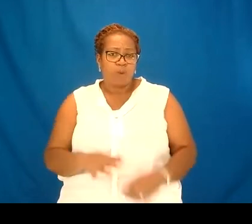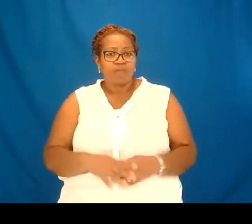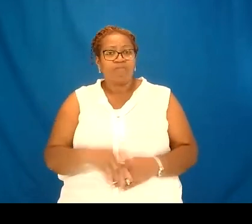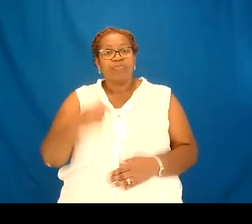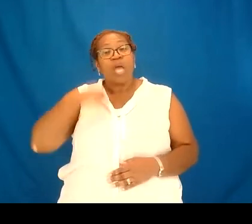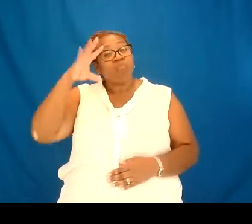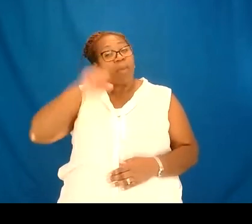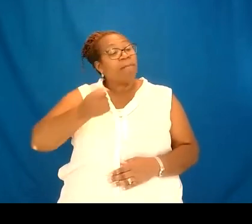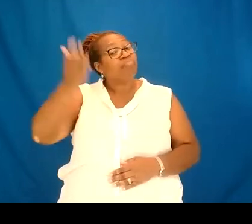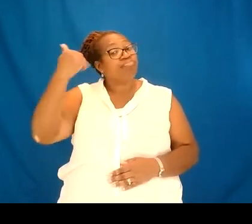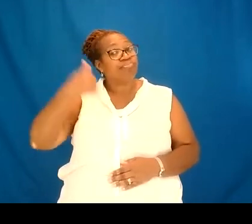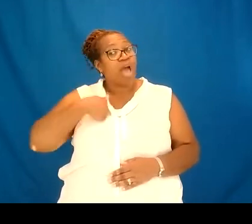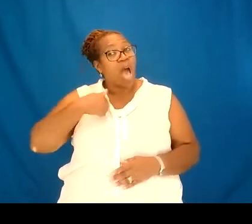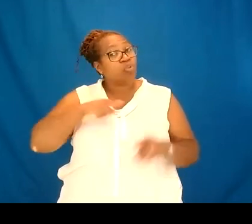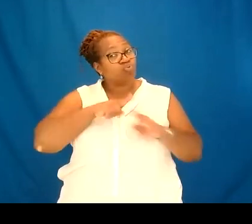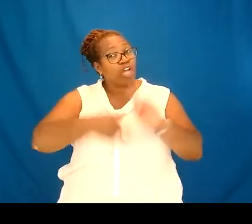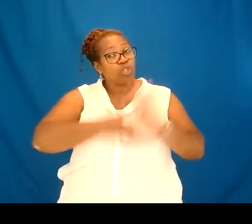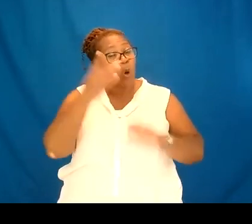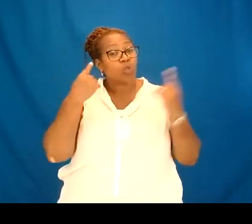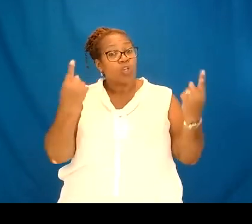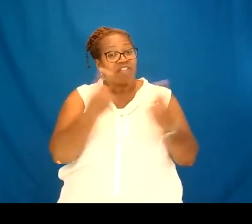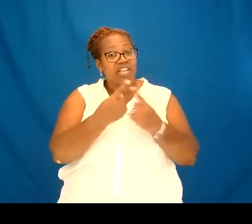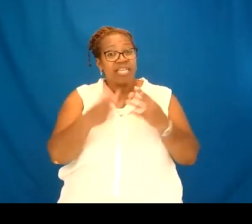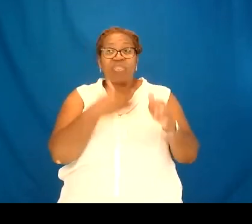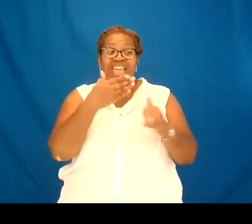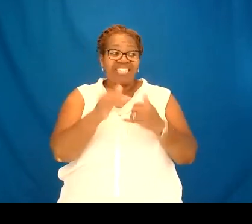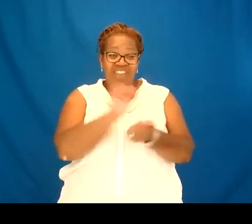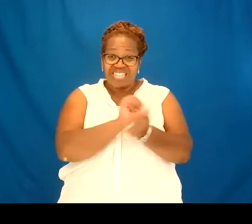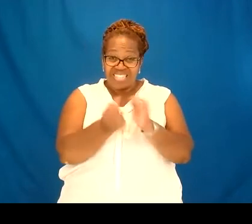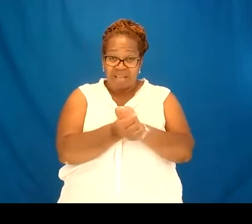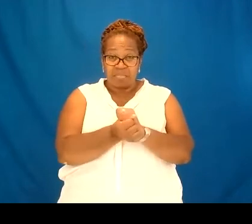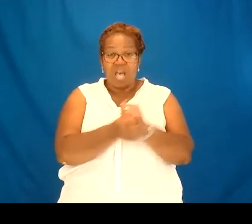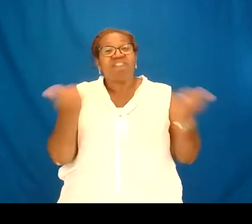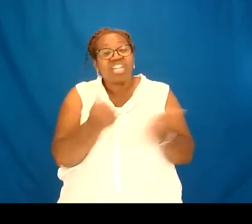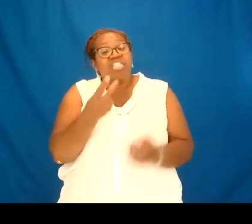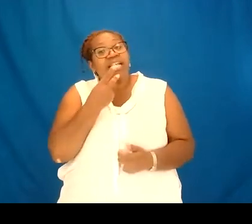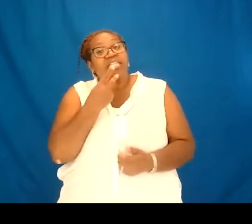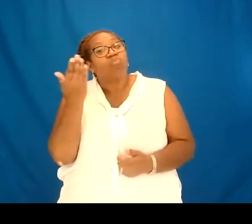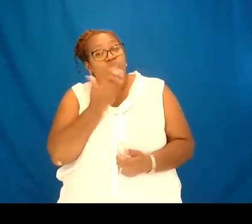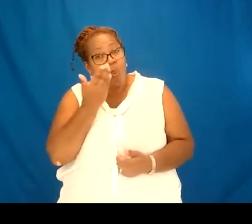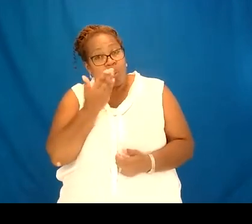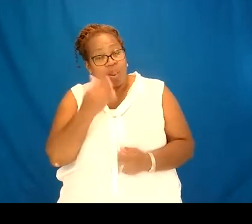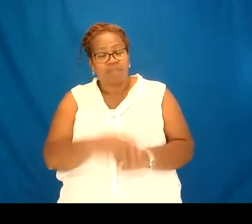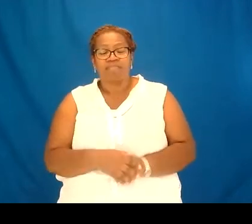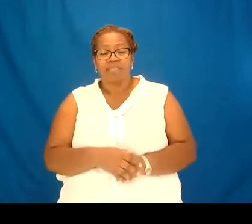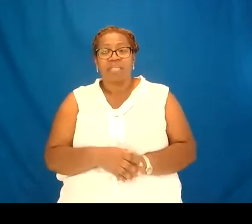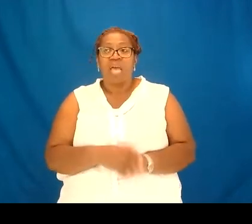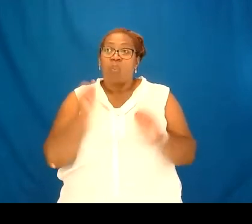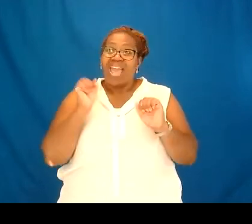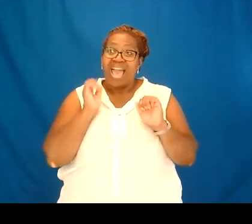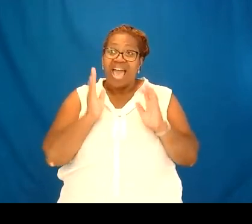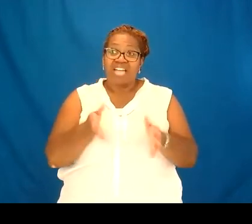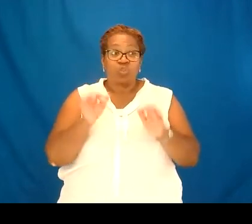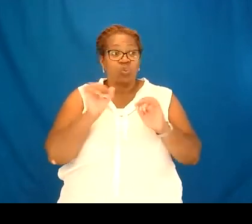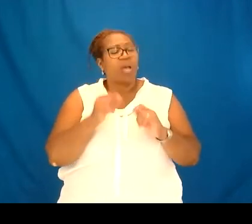to university, and it was the end of exams after secondary school in Nigeria. They said we had to wait behind in